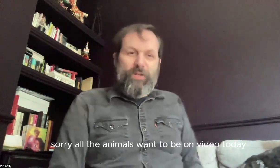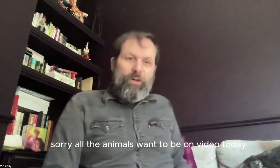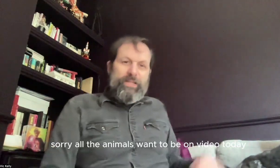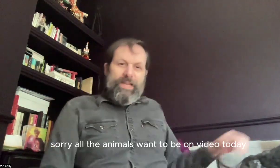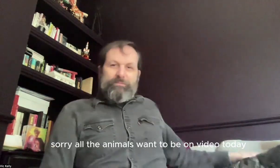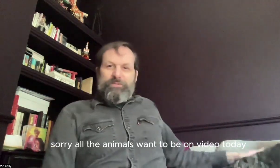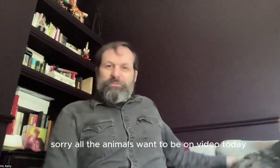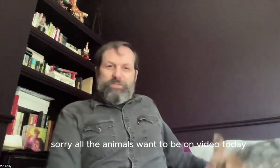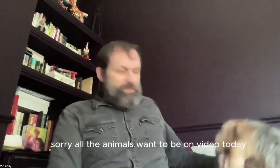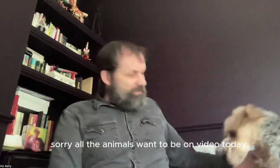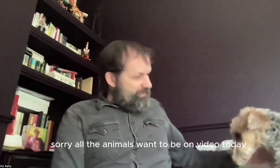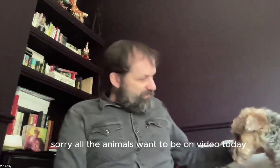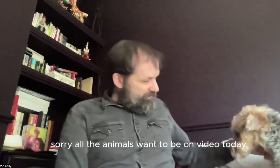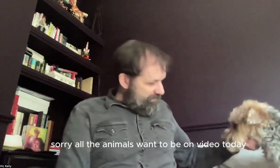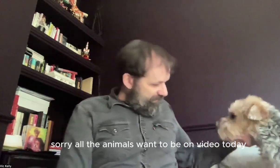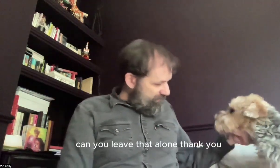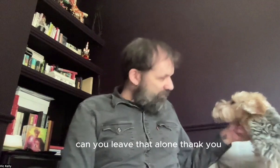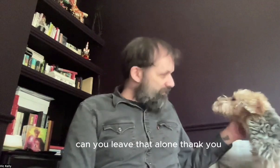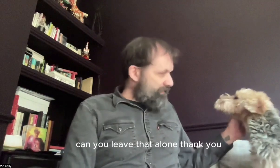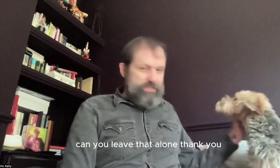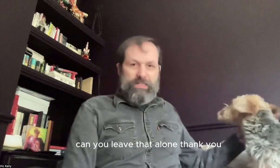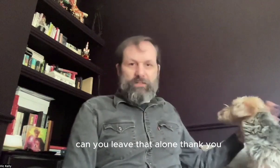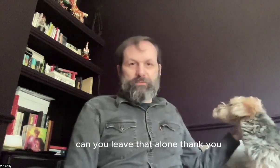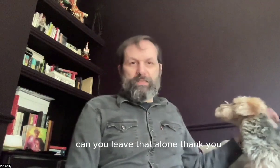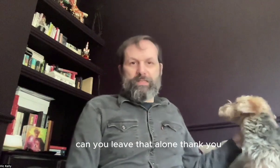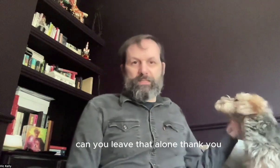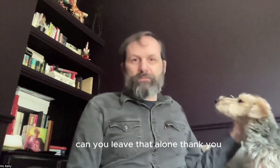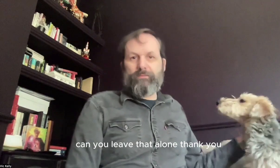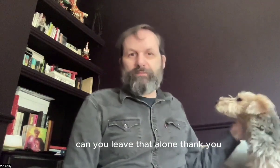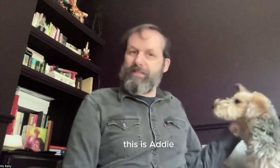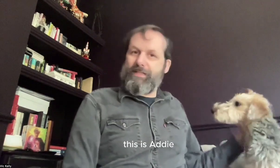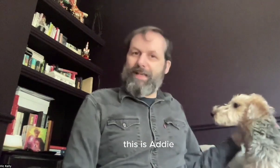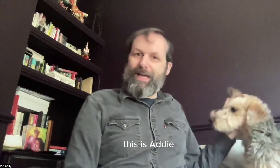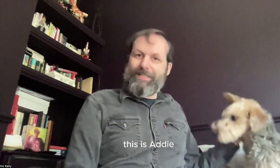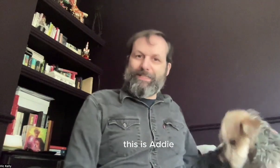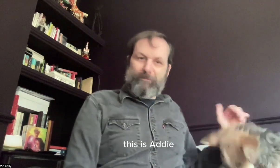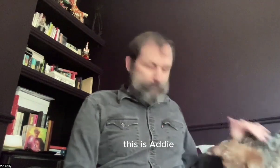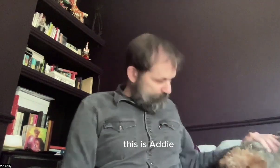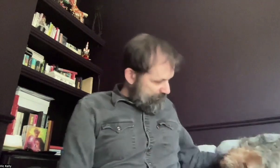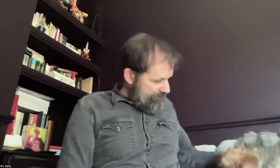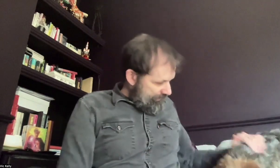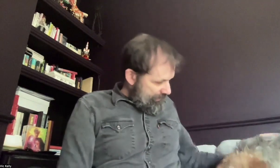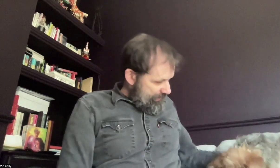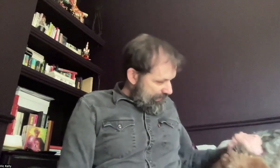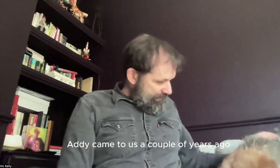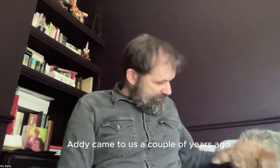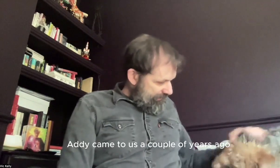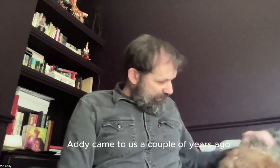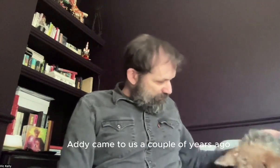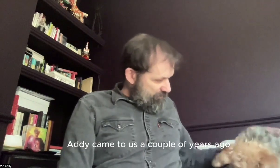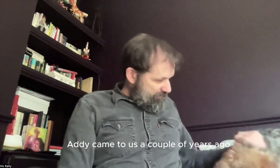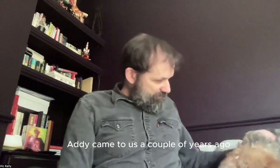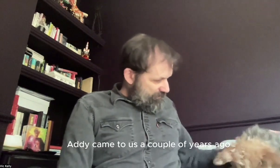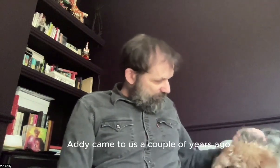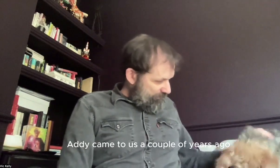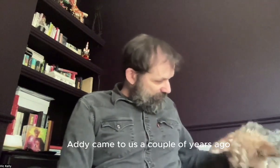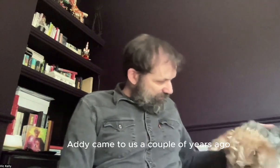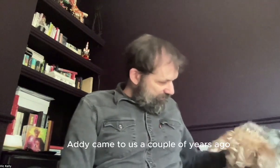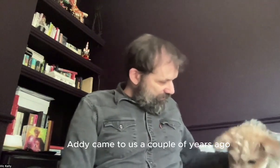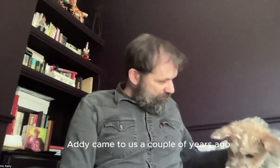Sorry, all the animals want to be on video today. Can you leave that alone? Thank you. This is Addie. Addie came to us a couple of years ago.